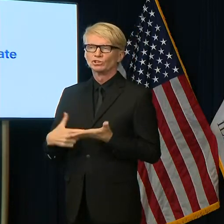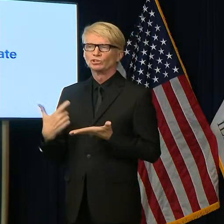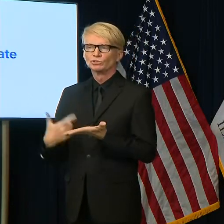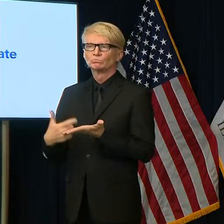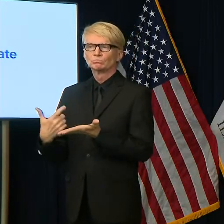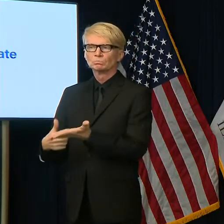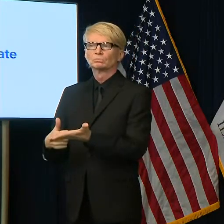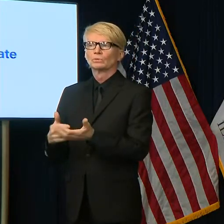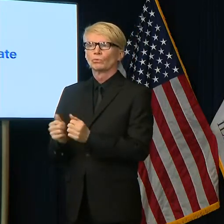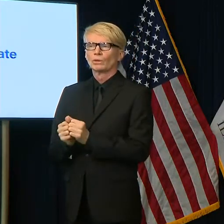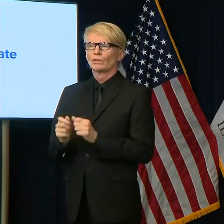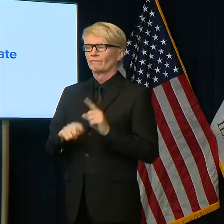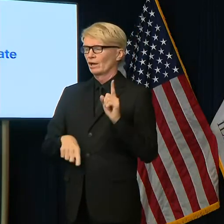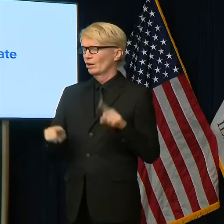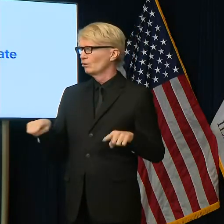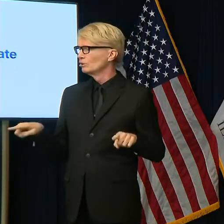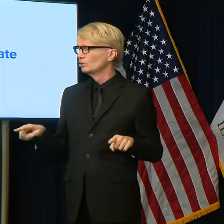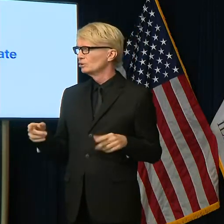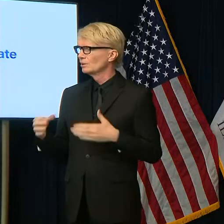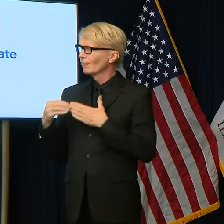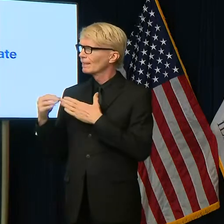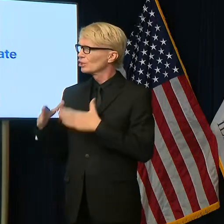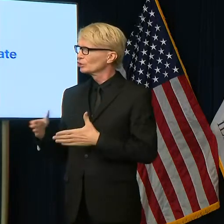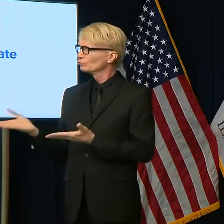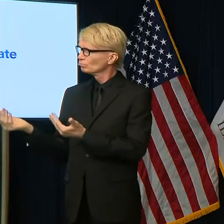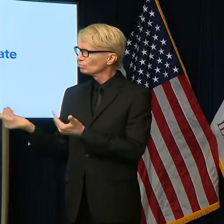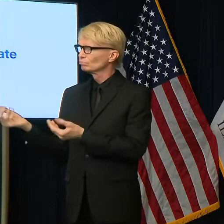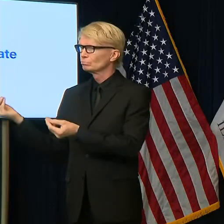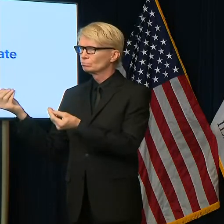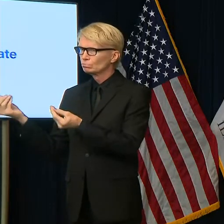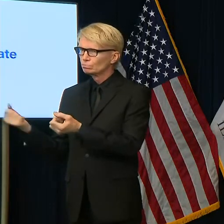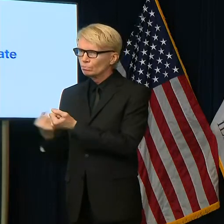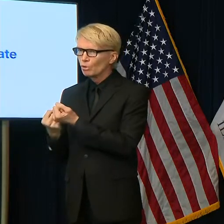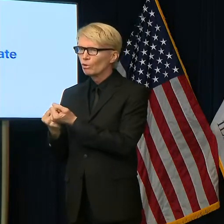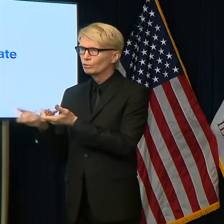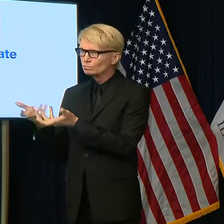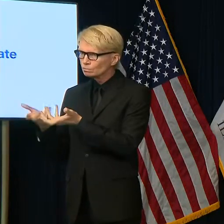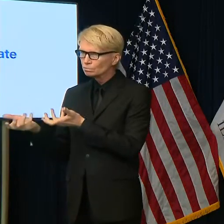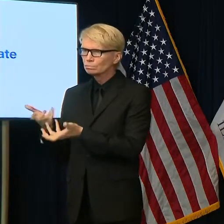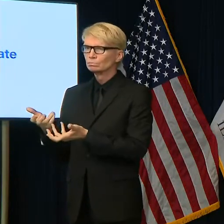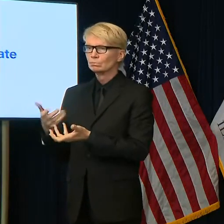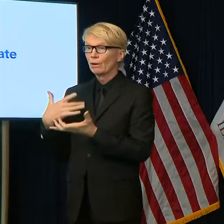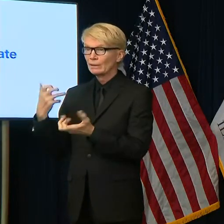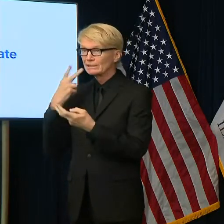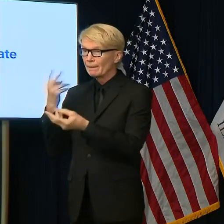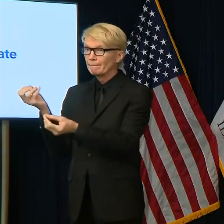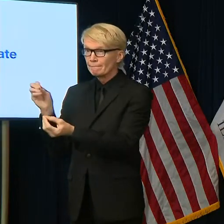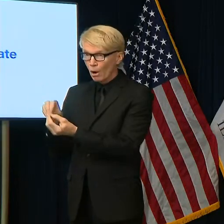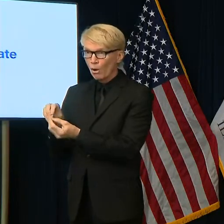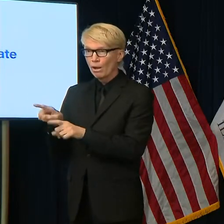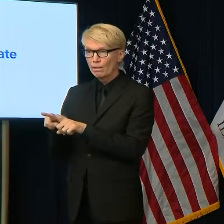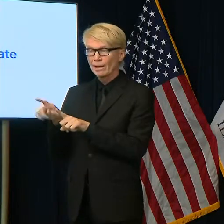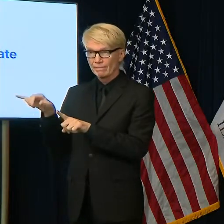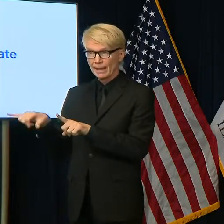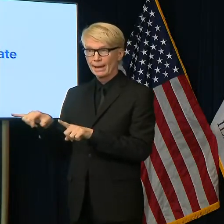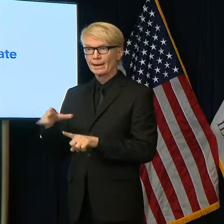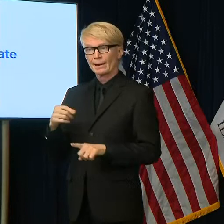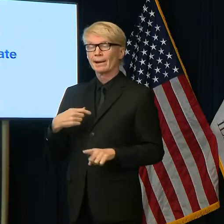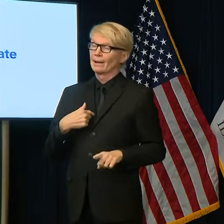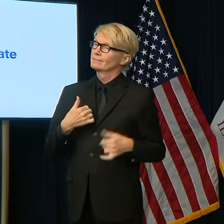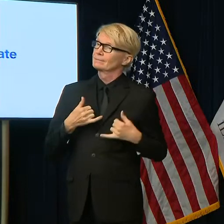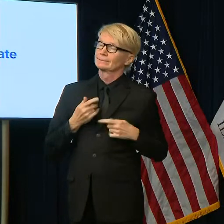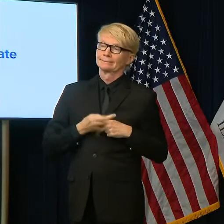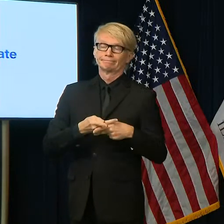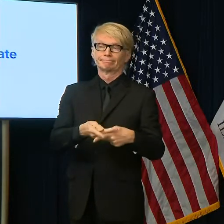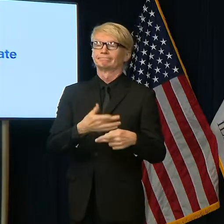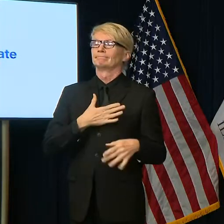the various leaders to try to encourage that. I hope that we see more from them. Meanwhile, I'm doing my work to make